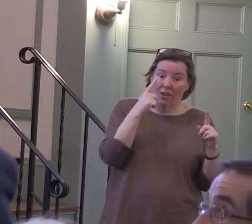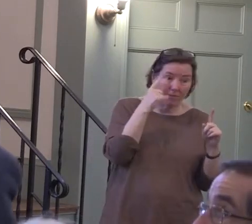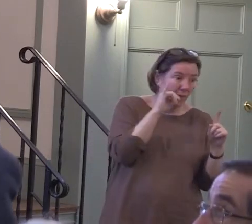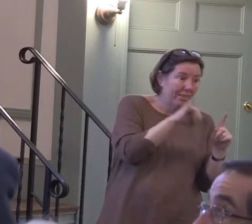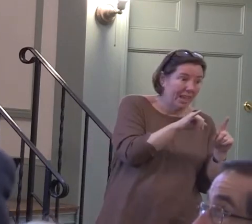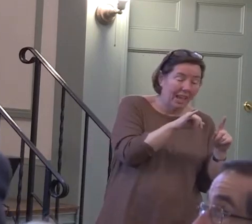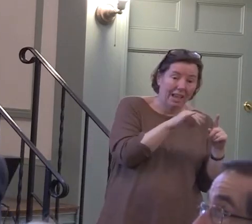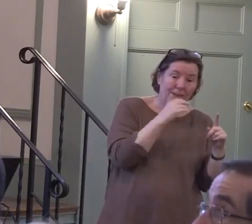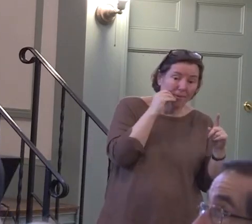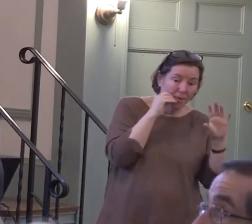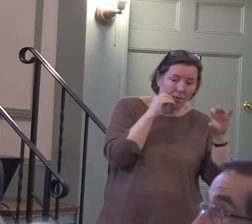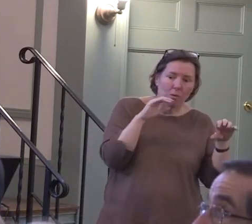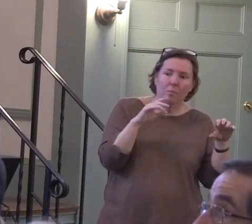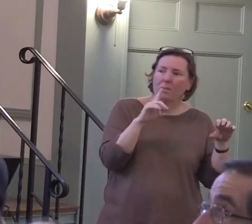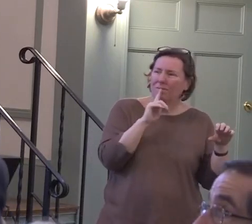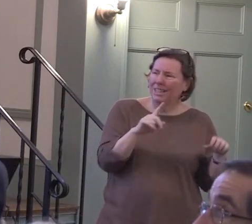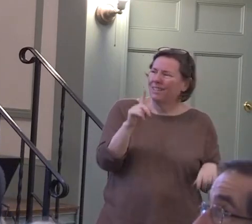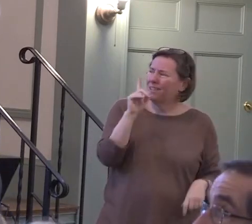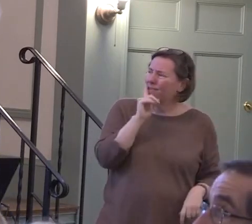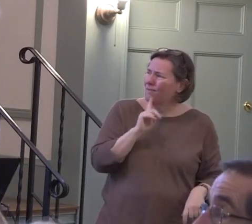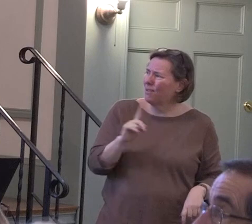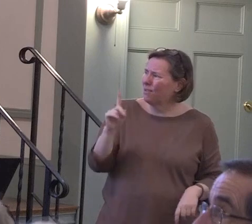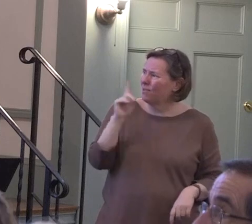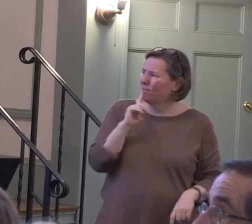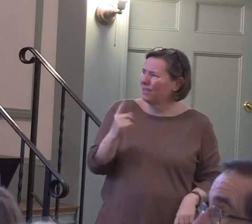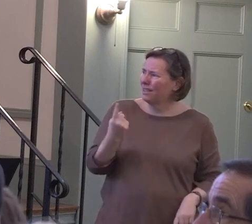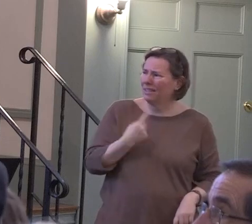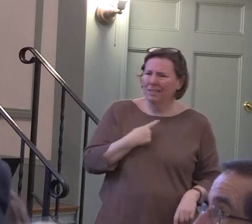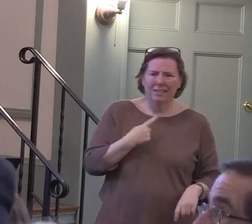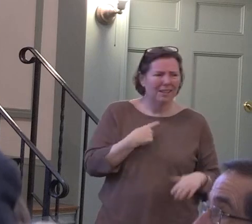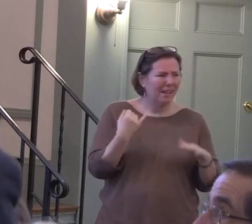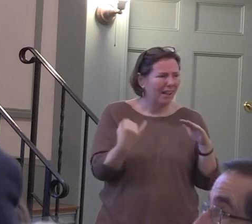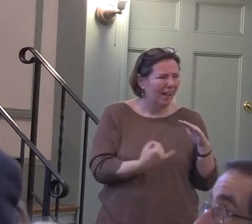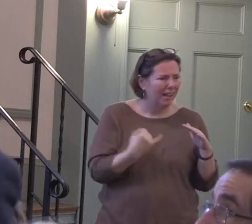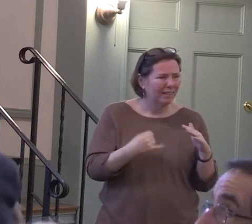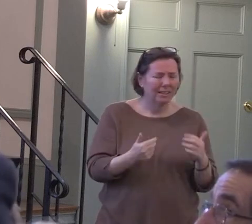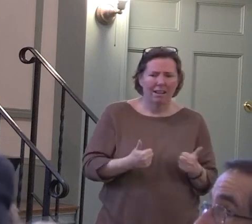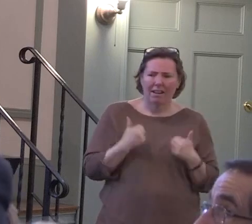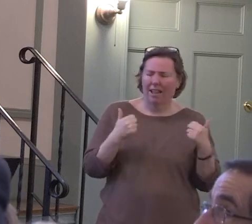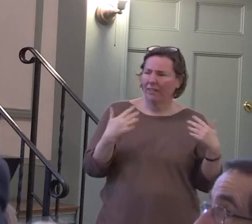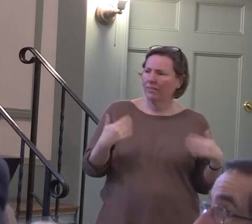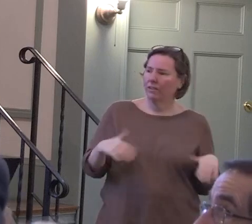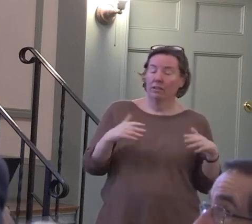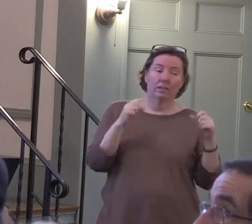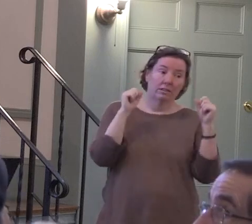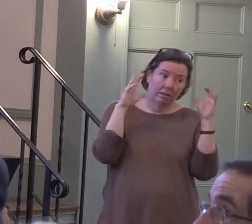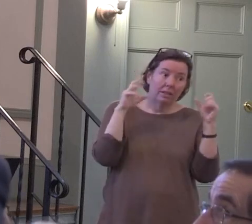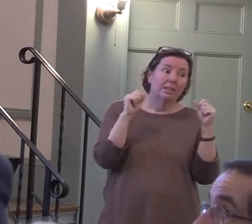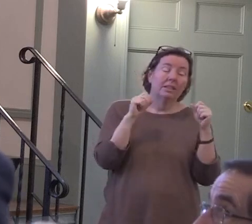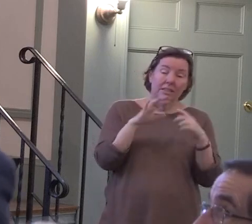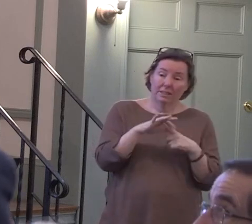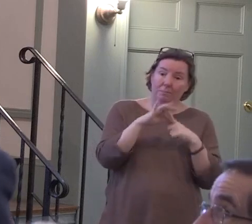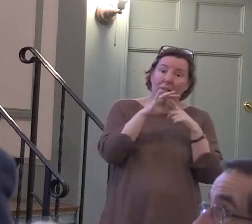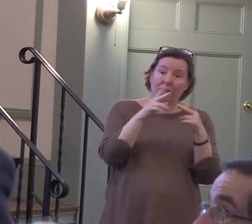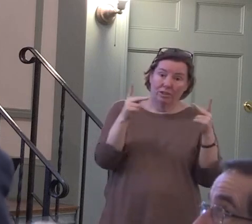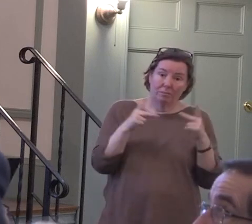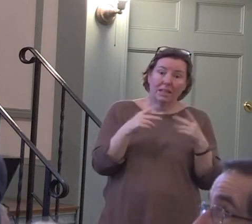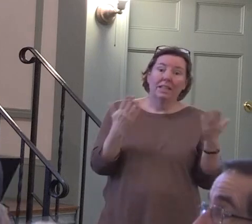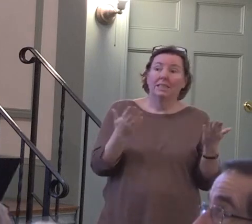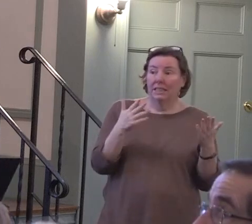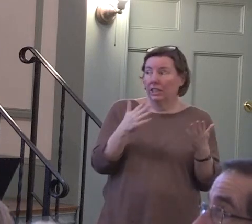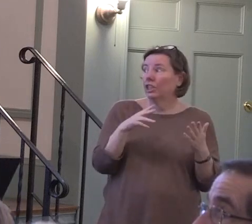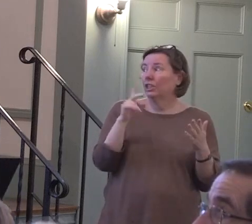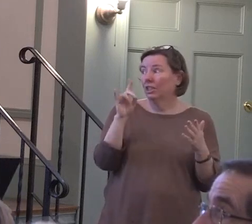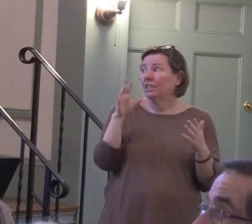extremely, extremely lonely life. So it's a very special place that we have here in Davis that's unique